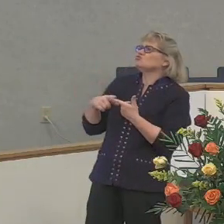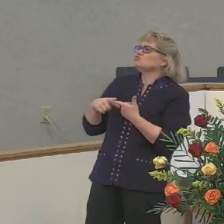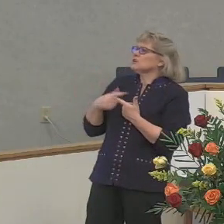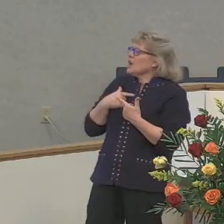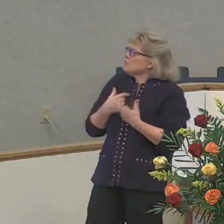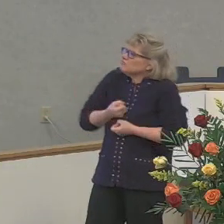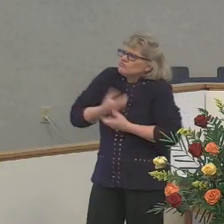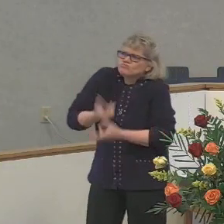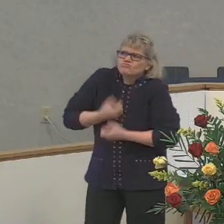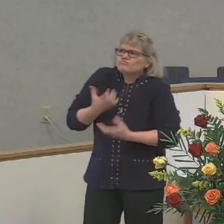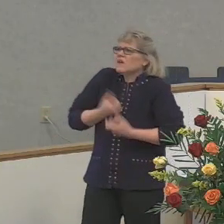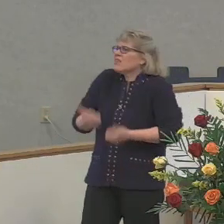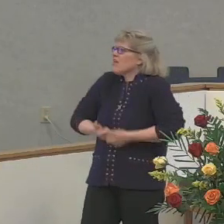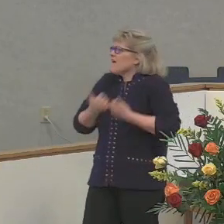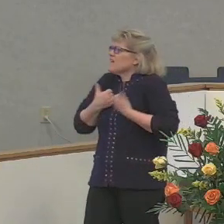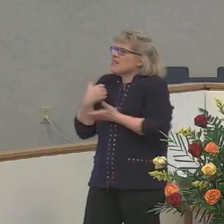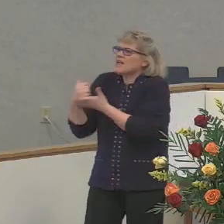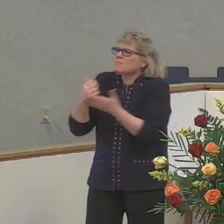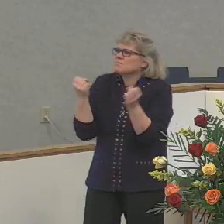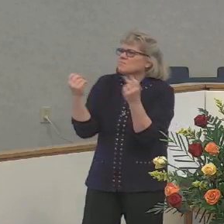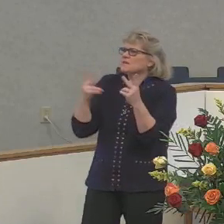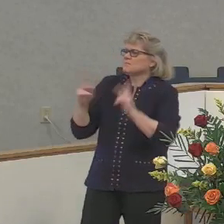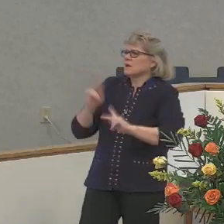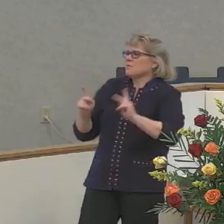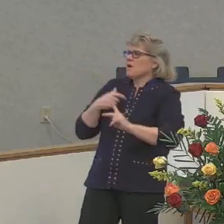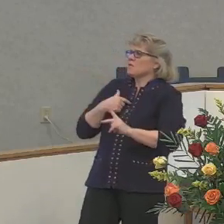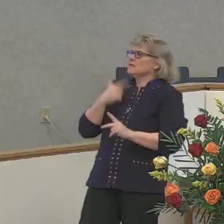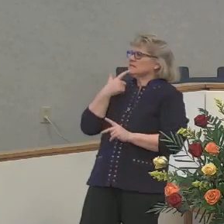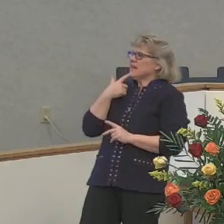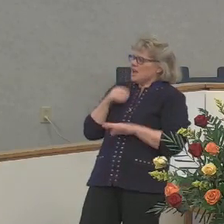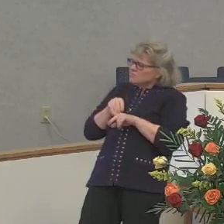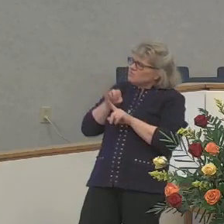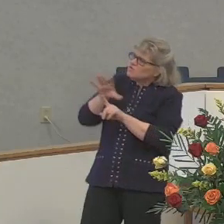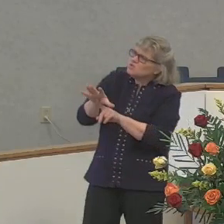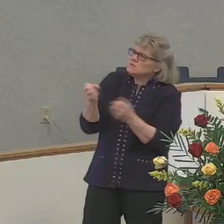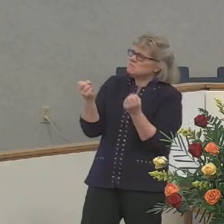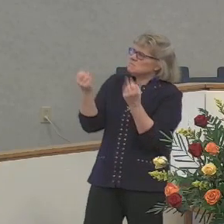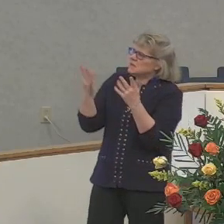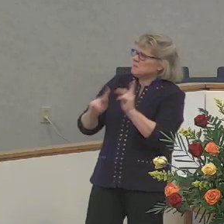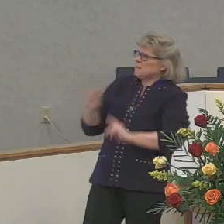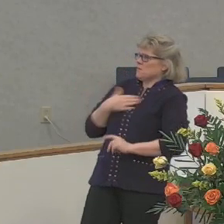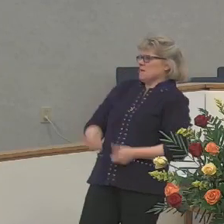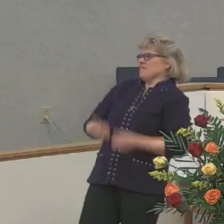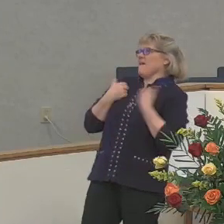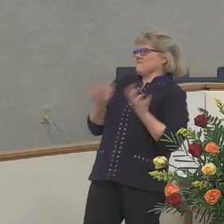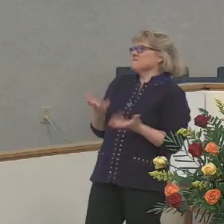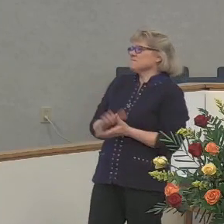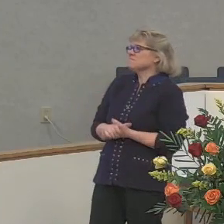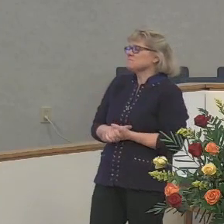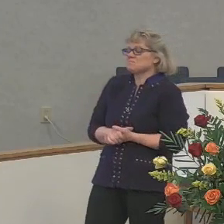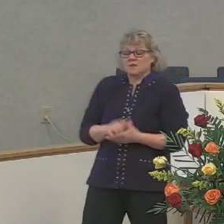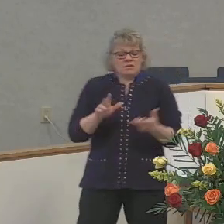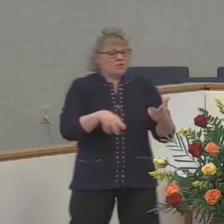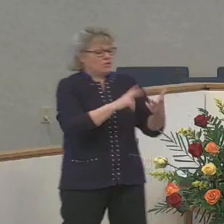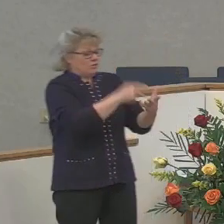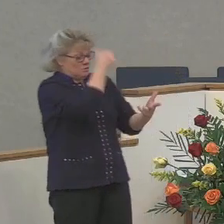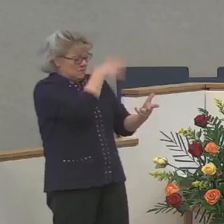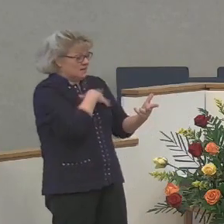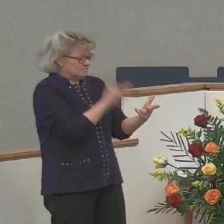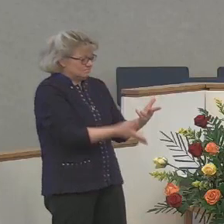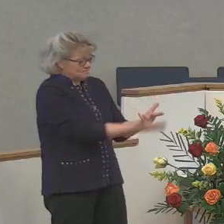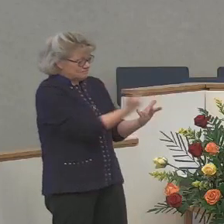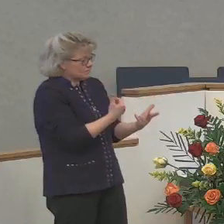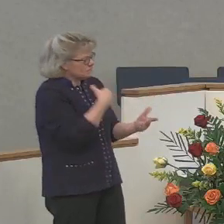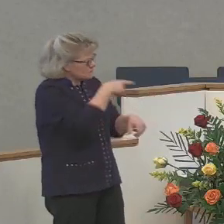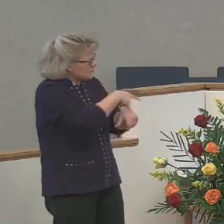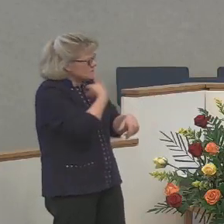my life into a lot of people. And I'd like for people to say I influenced a lot of people in my life." The third gentleman stepped up, and St.